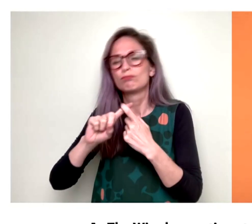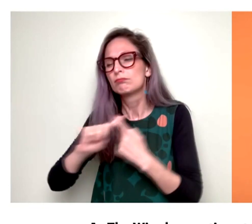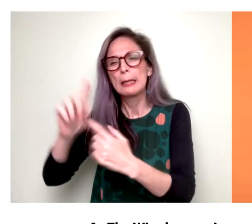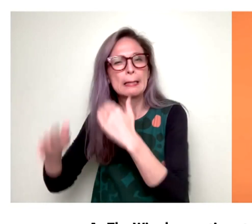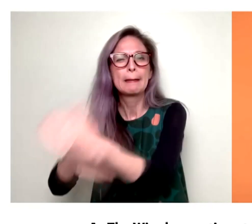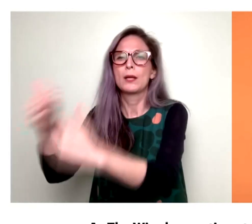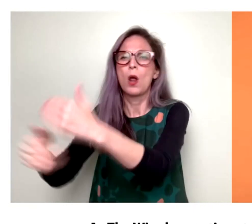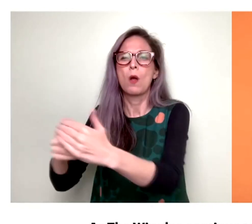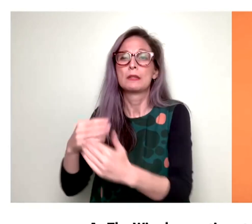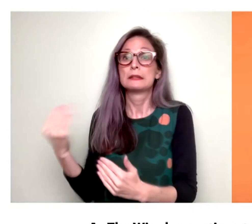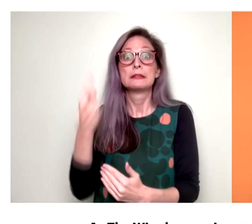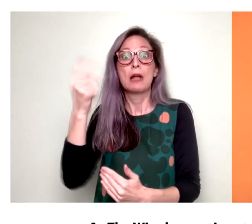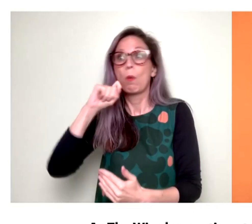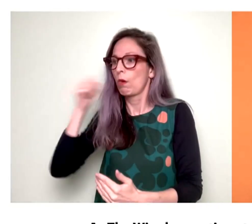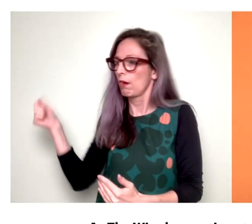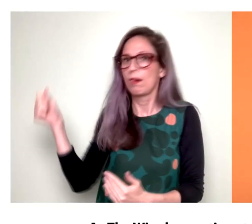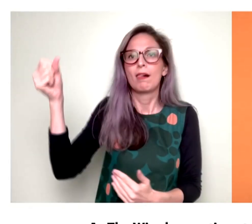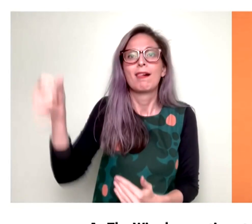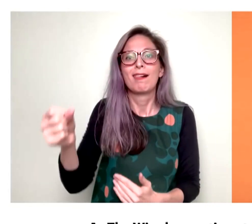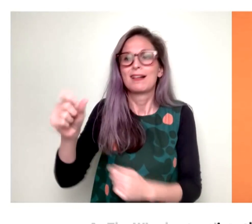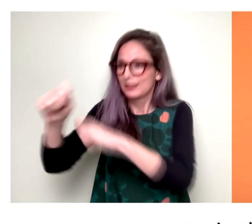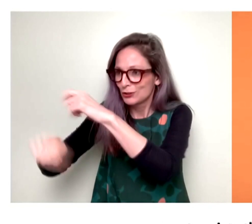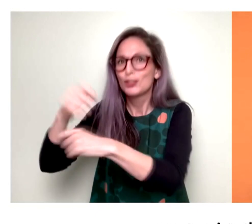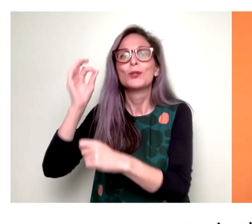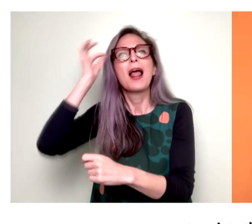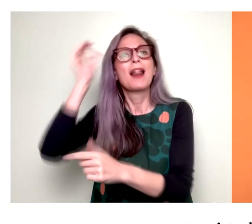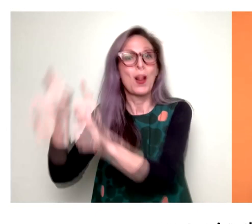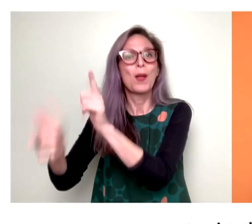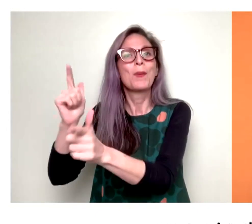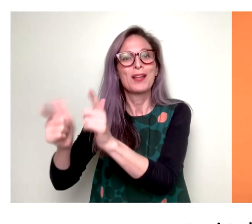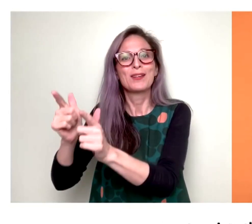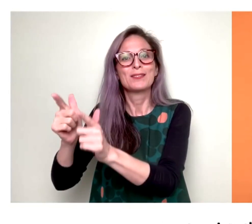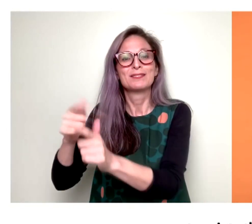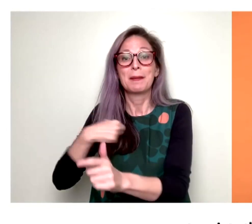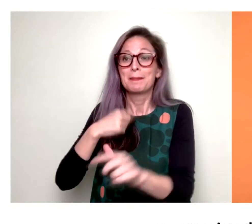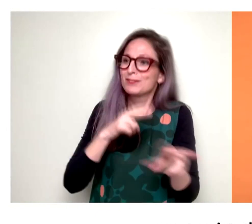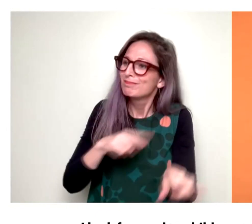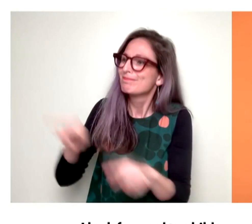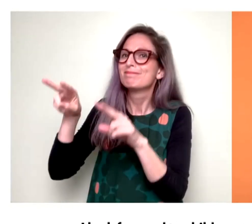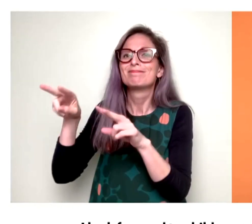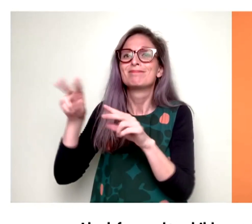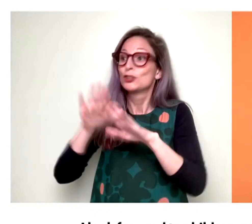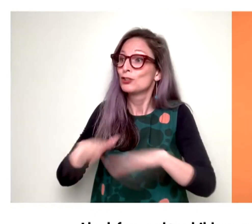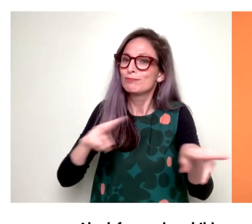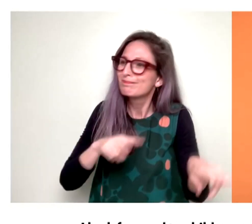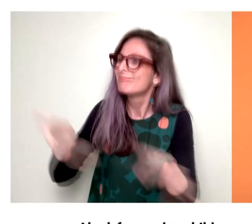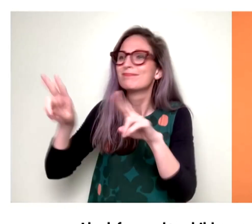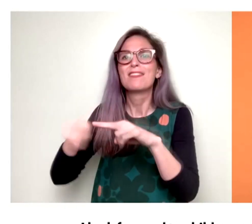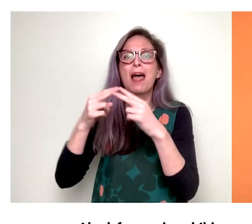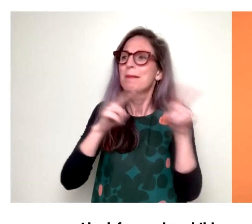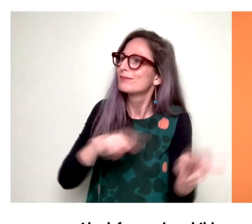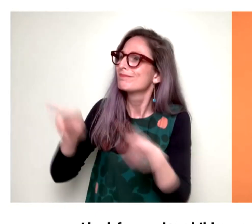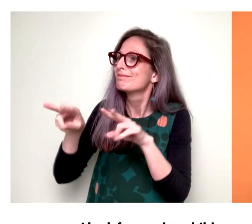As the Wiggles continue to evolve and someone new now steps into the yellow skivvy, I look forward to children and